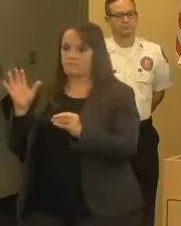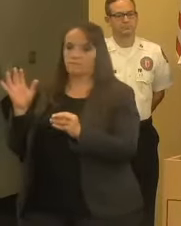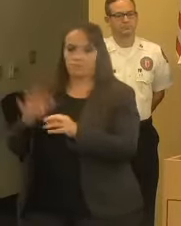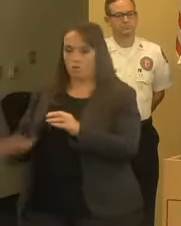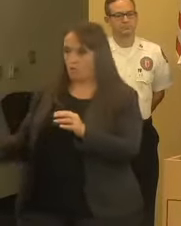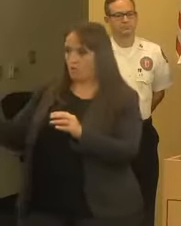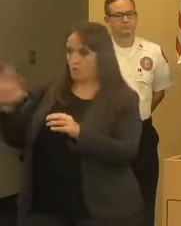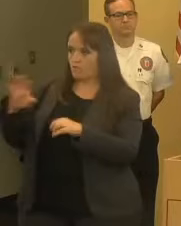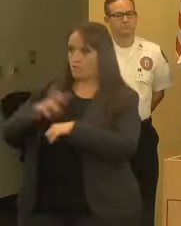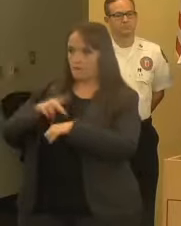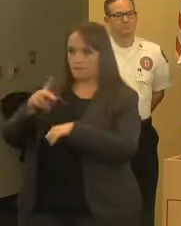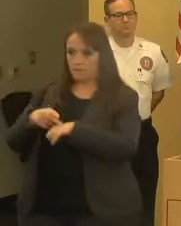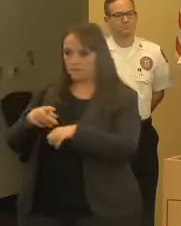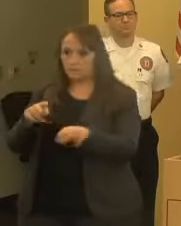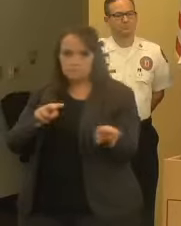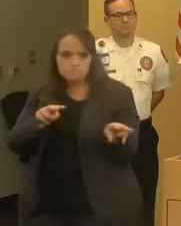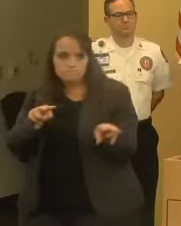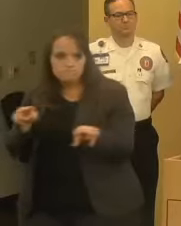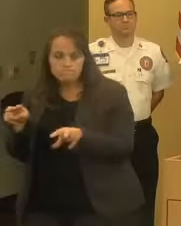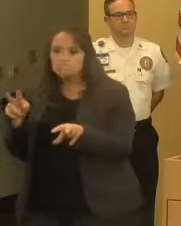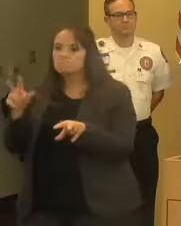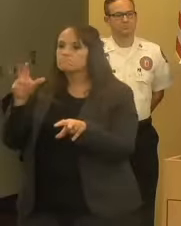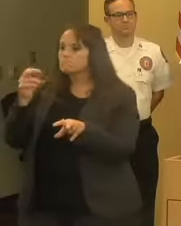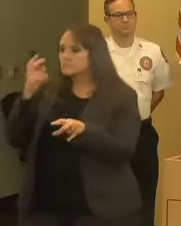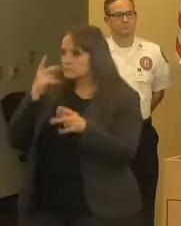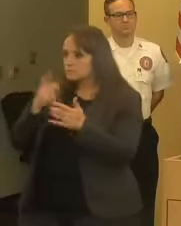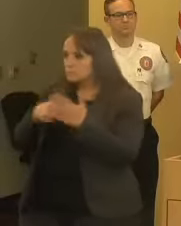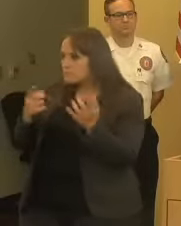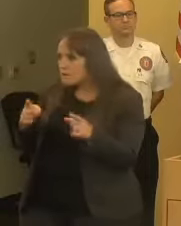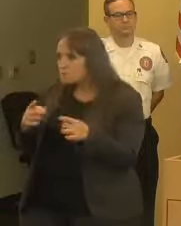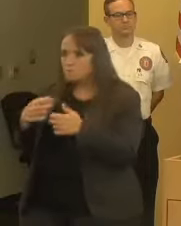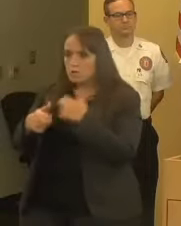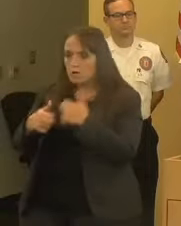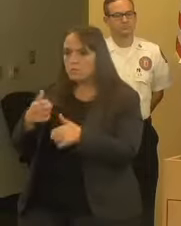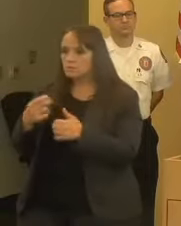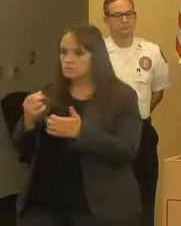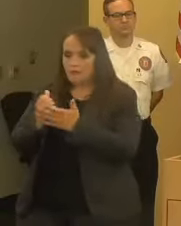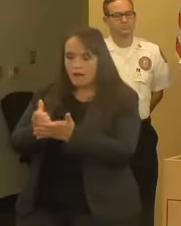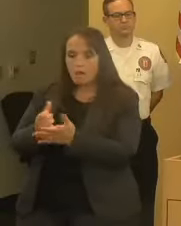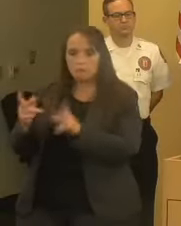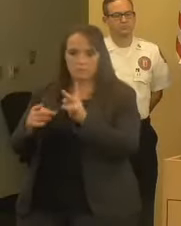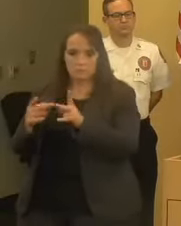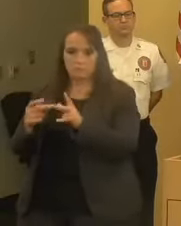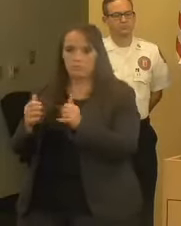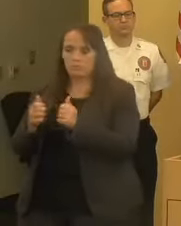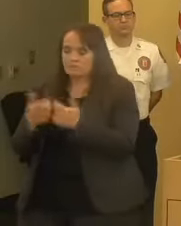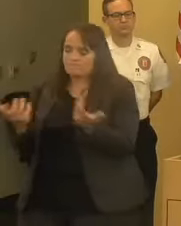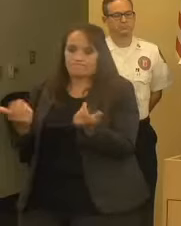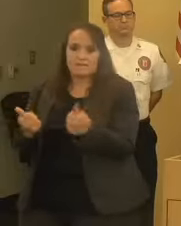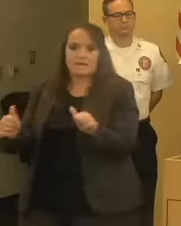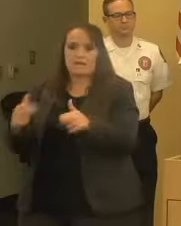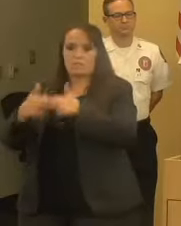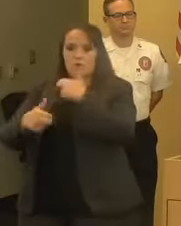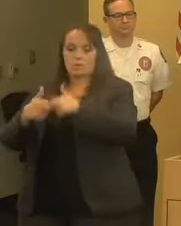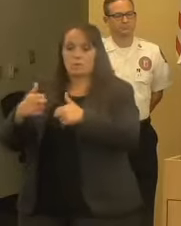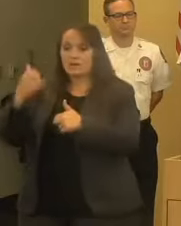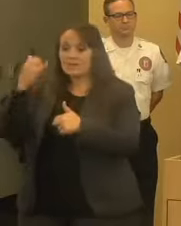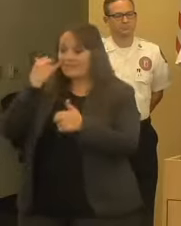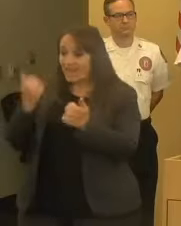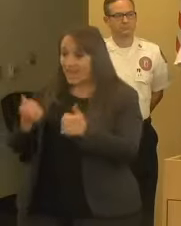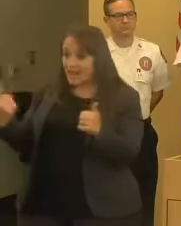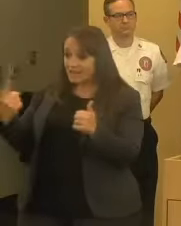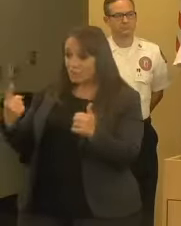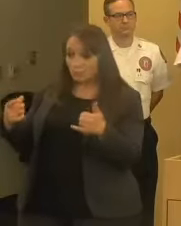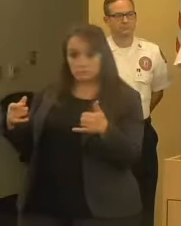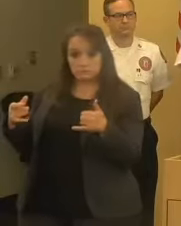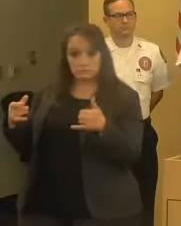patrols, visibility, and to assist our citizens in any way they may need. I do want to say this. If anyone is out there has the idea